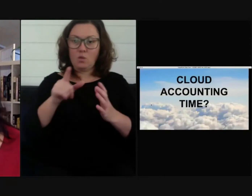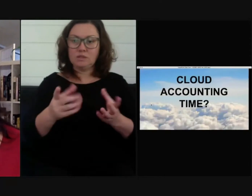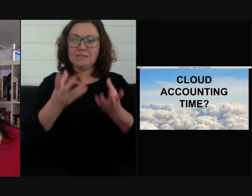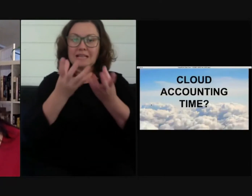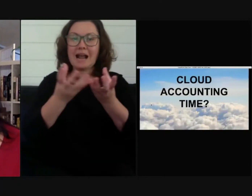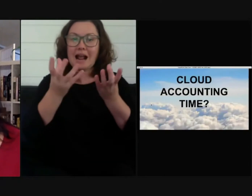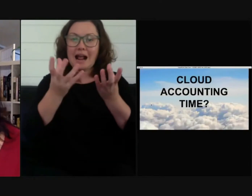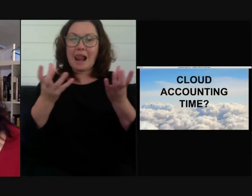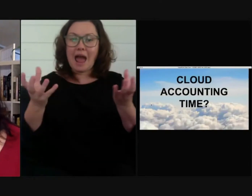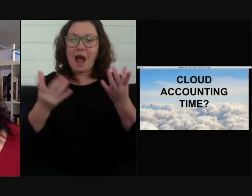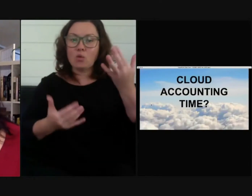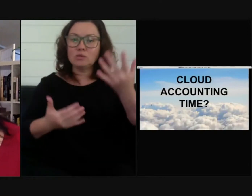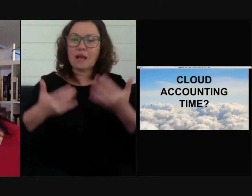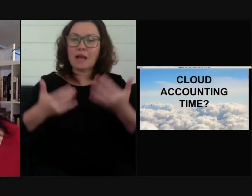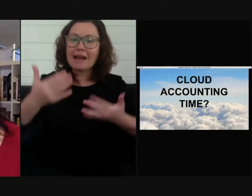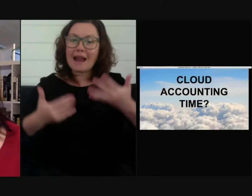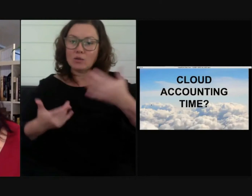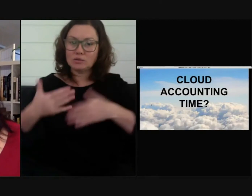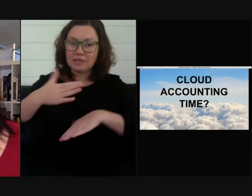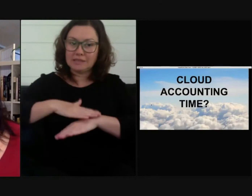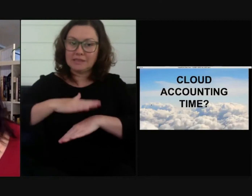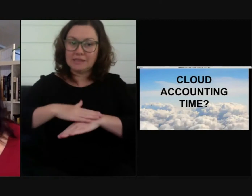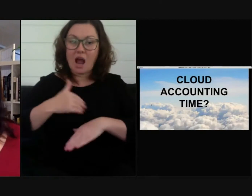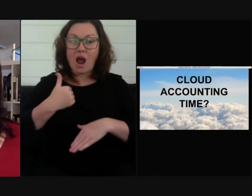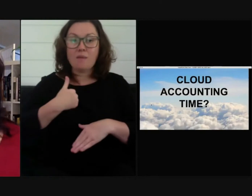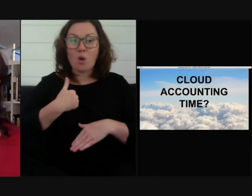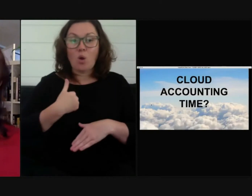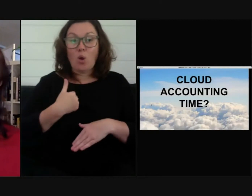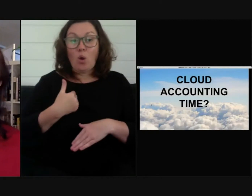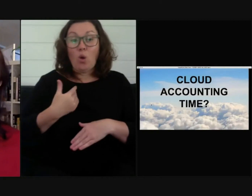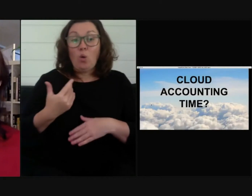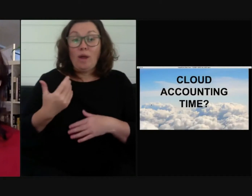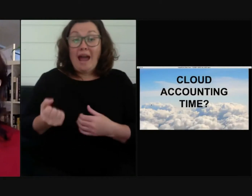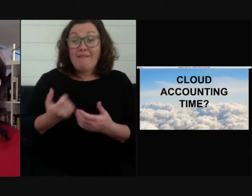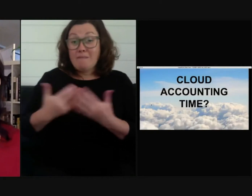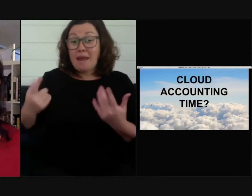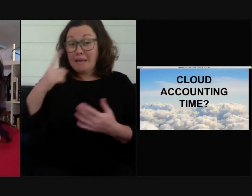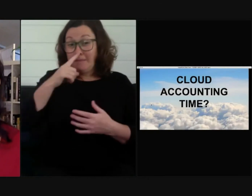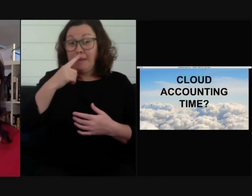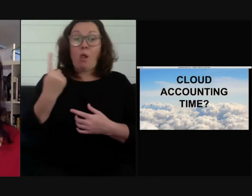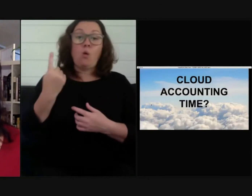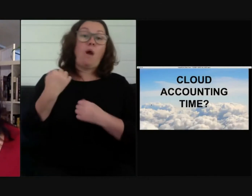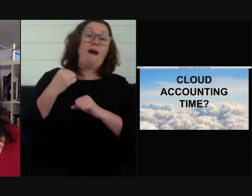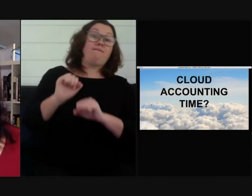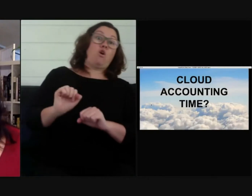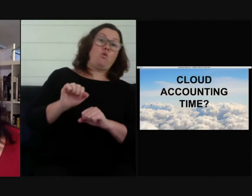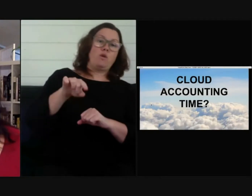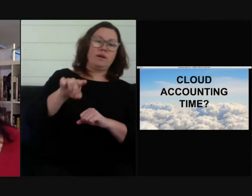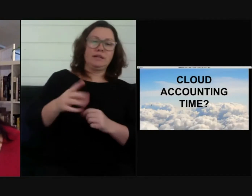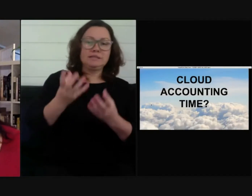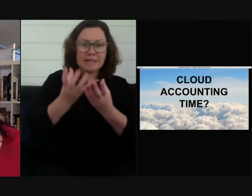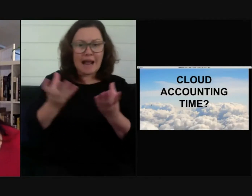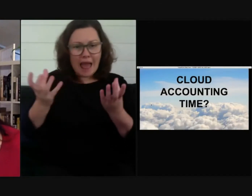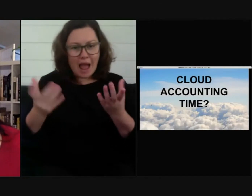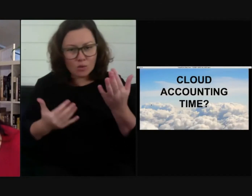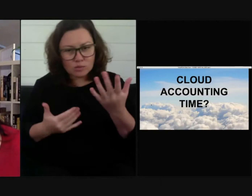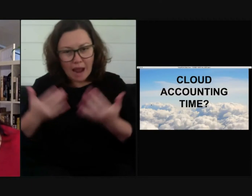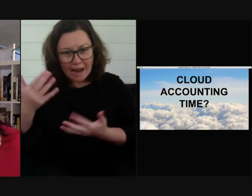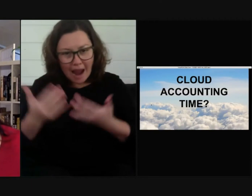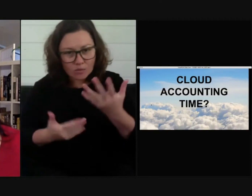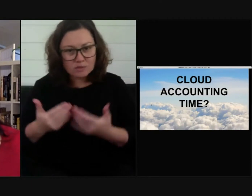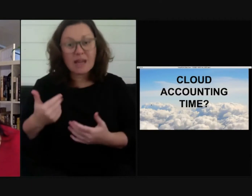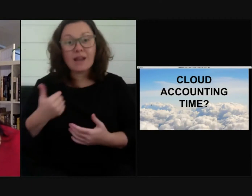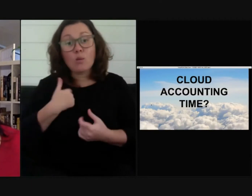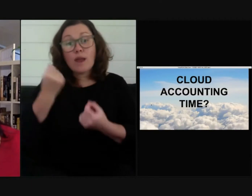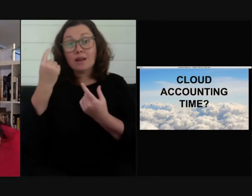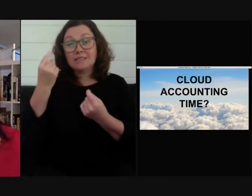of practitioners who have avoided cloud accounting, and I understand why. But now is the time to start accessing these sorts